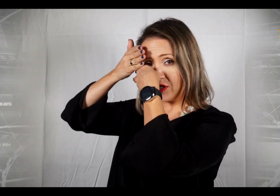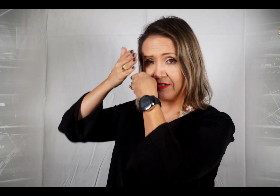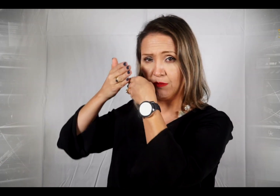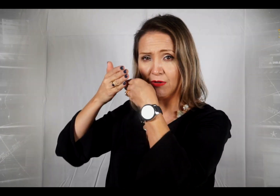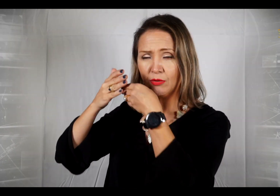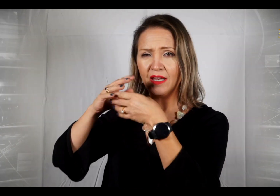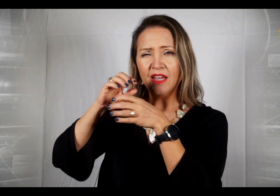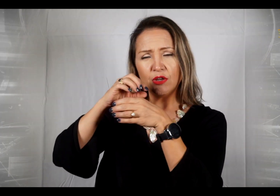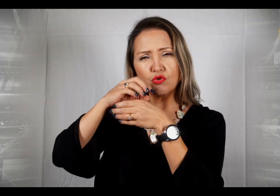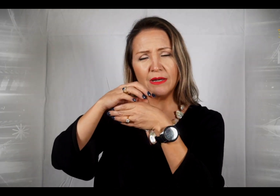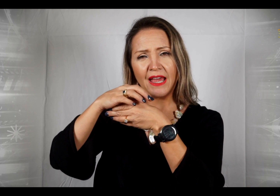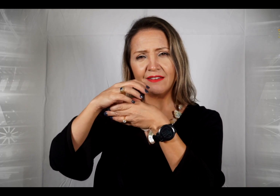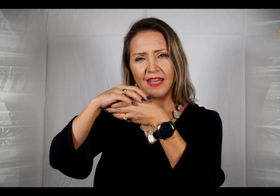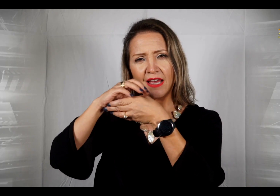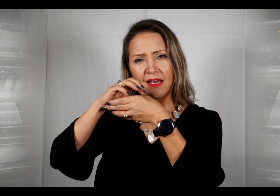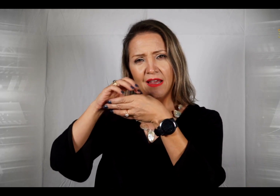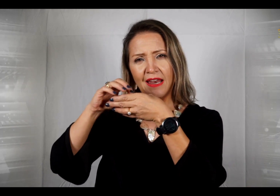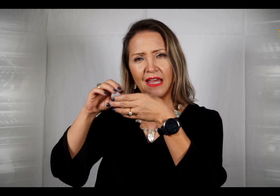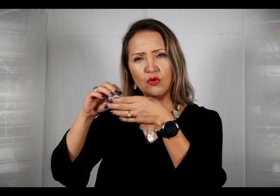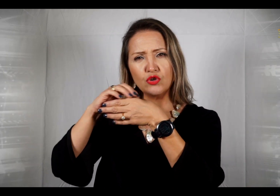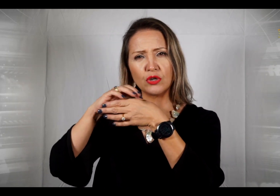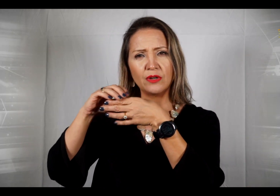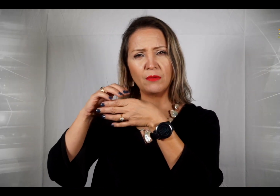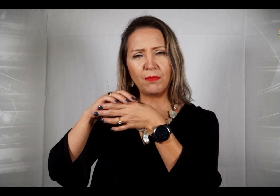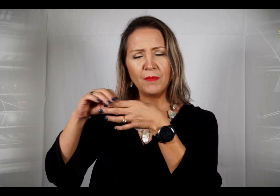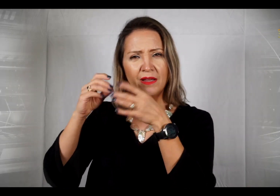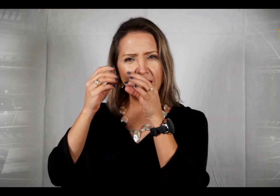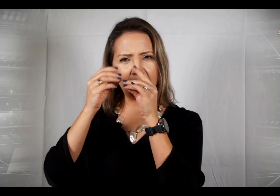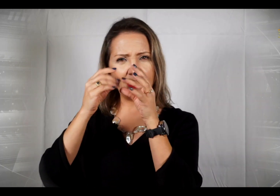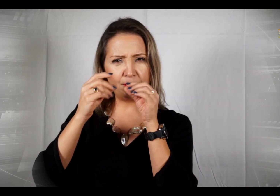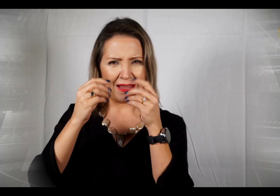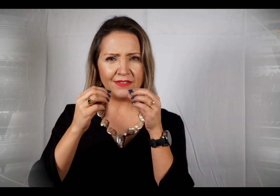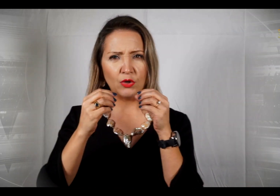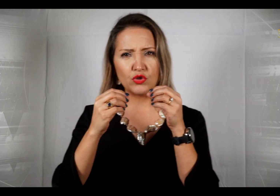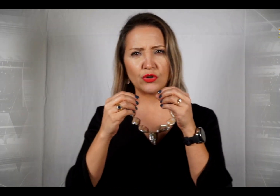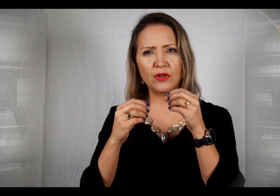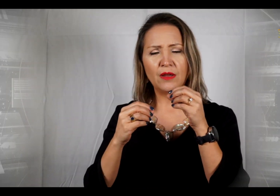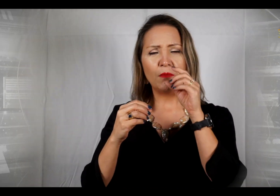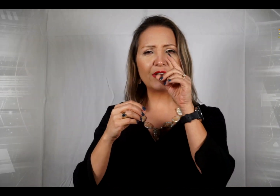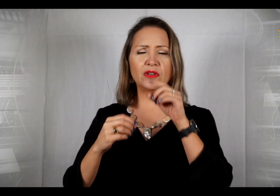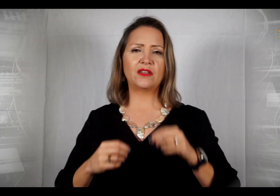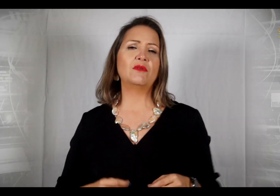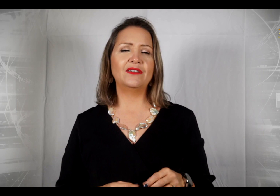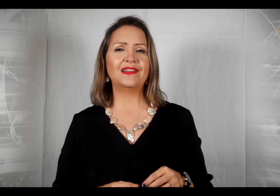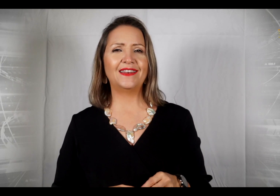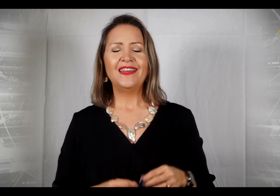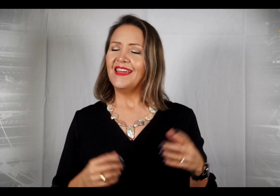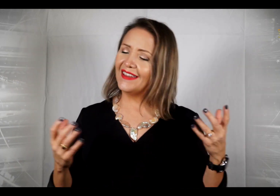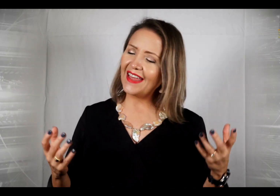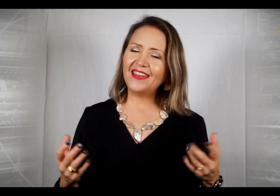in between usually has like a cushion, like a plastic cushion. Make sure that one is clean. And that is how